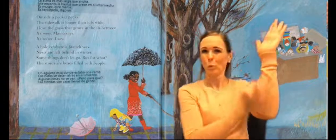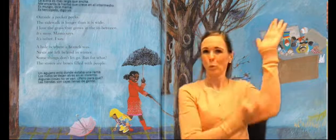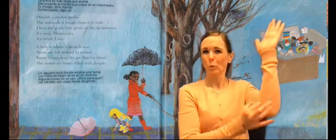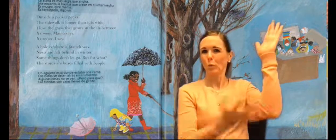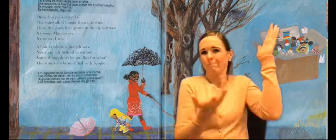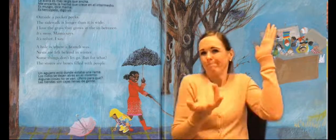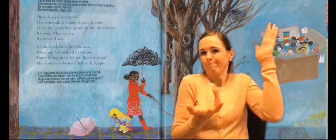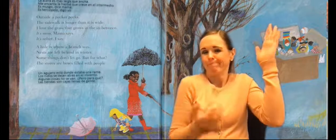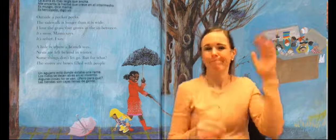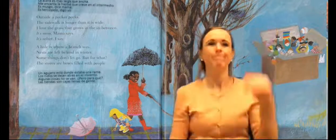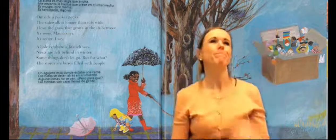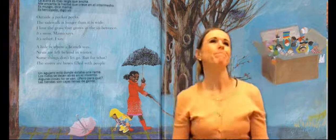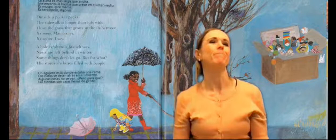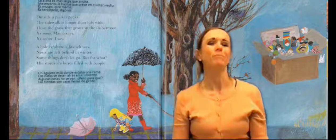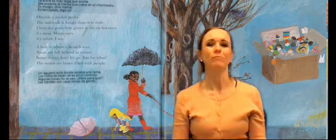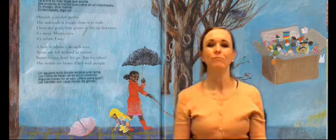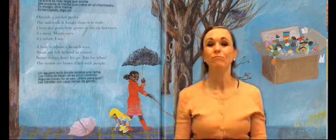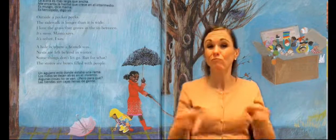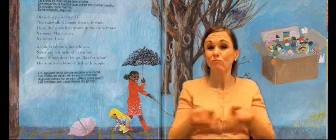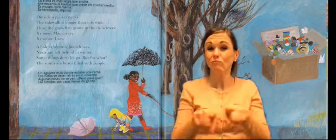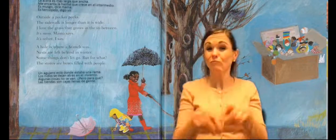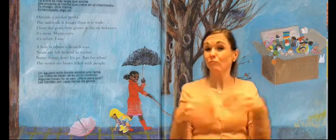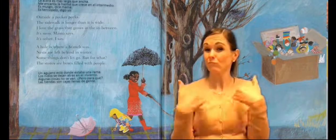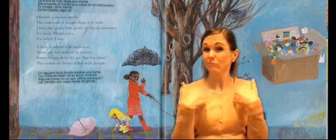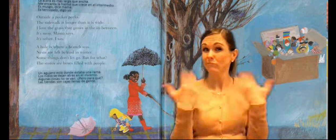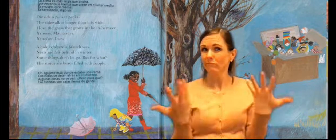There used to be branches, but now there are holes.